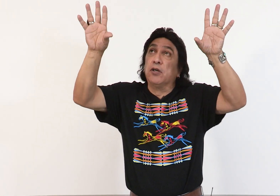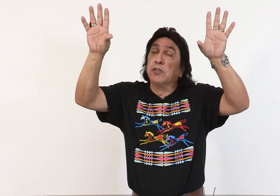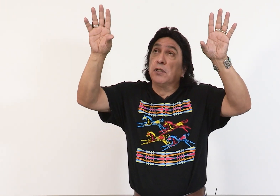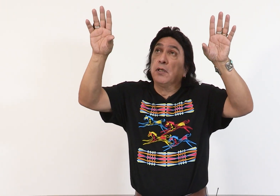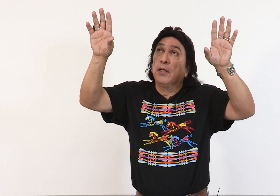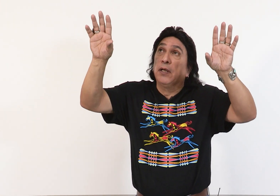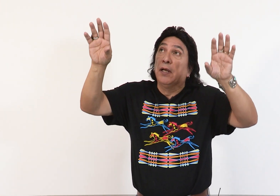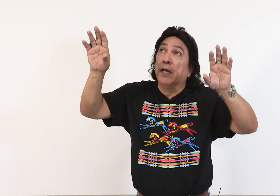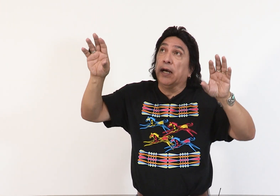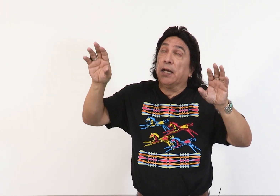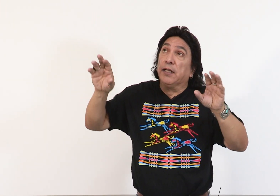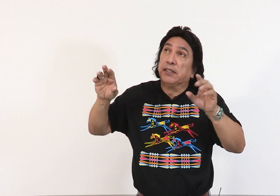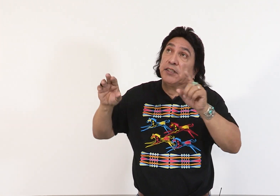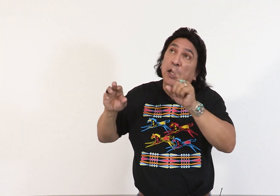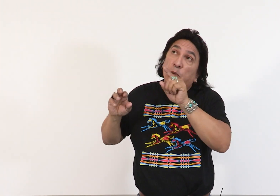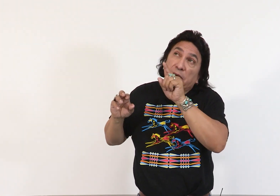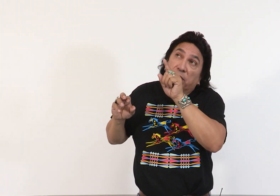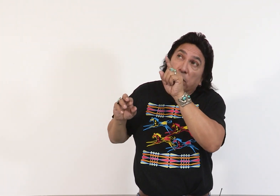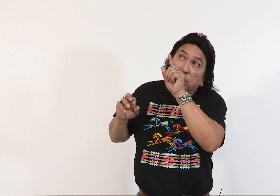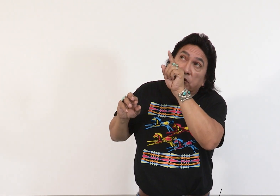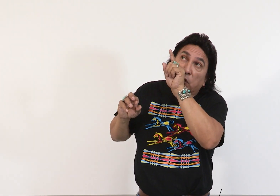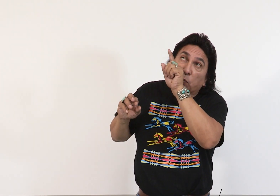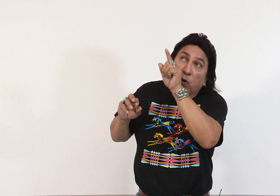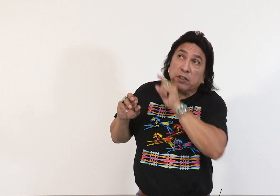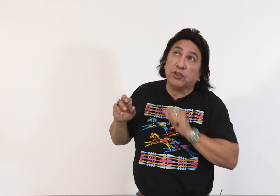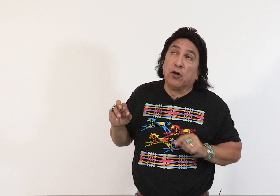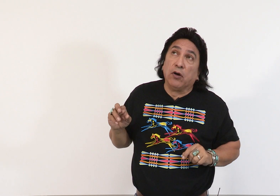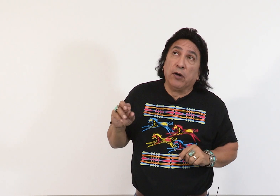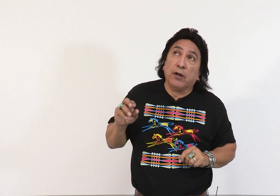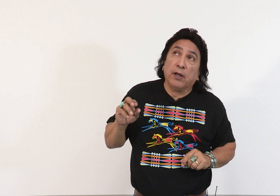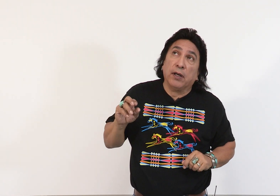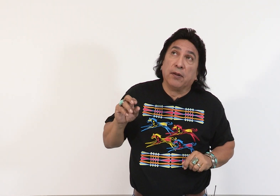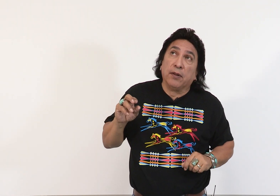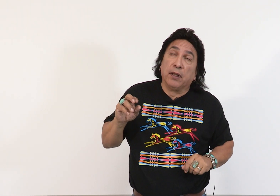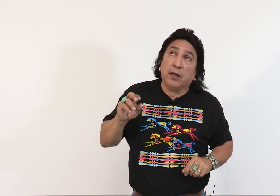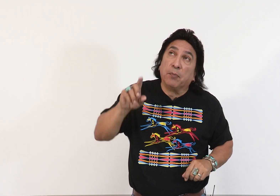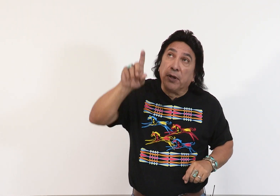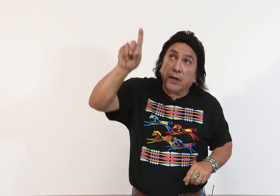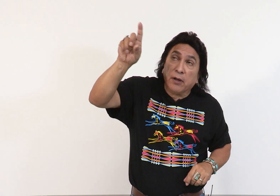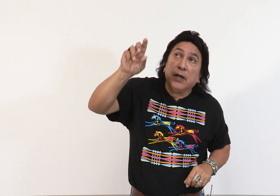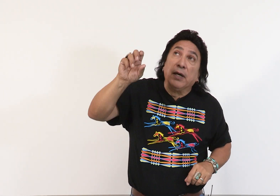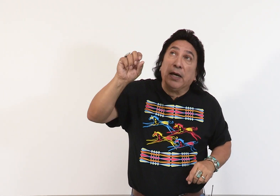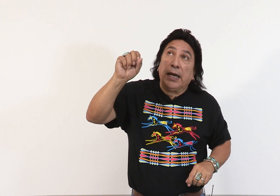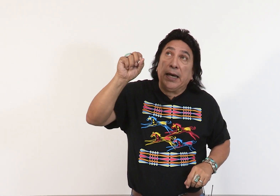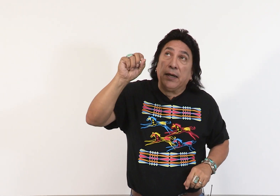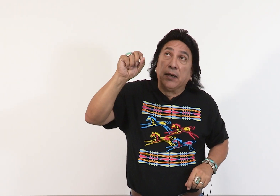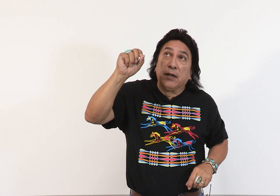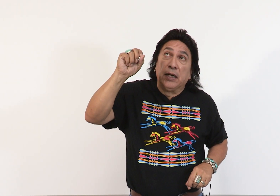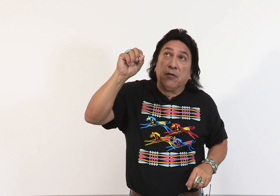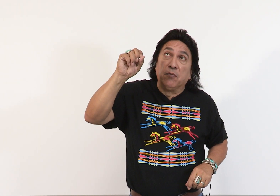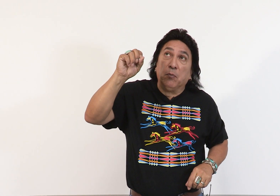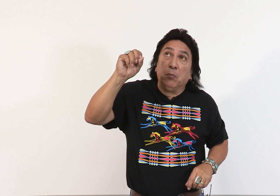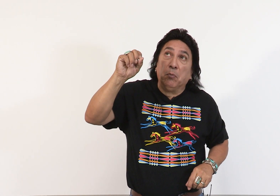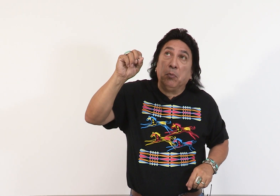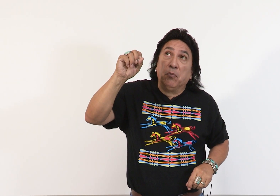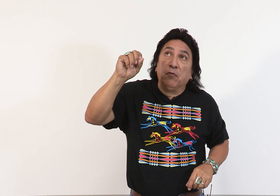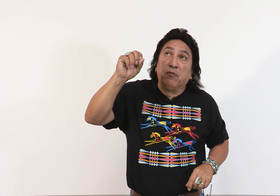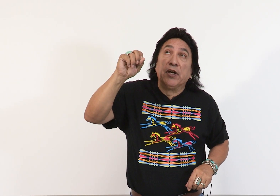stars. Let's say we focused on one star up there and it